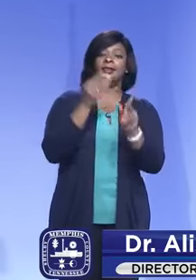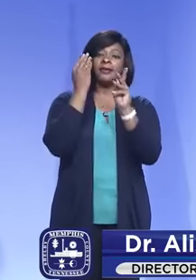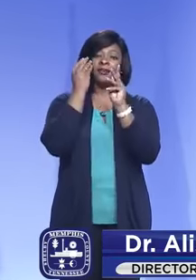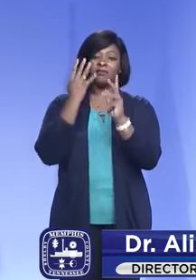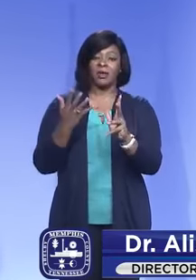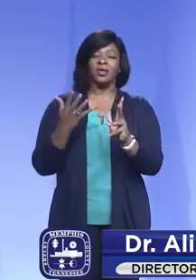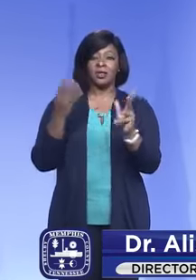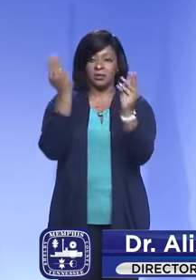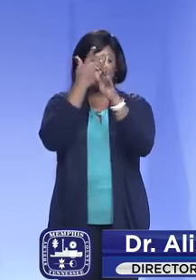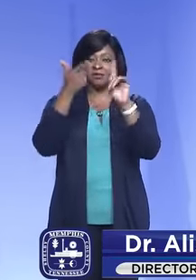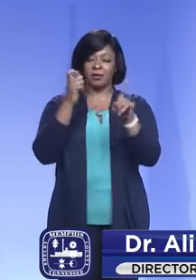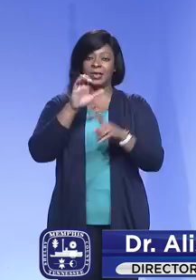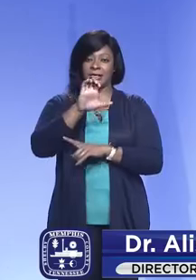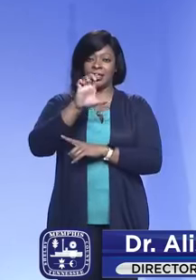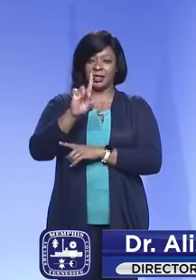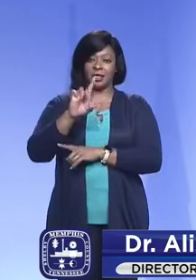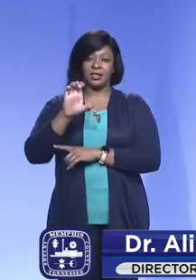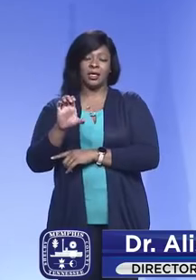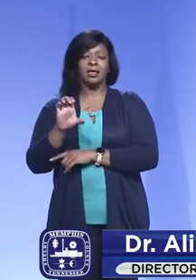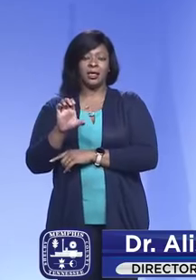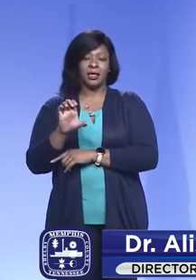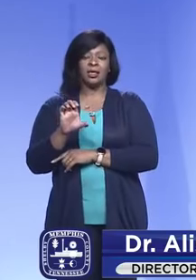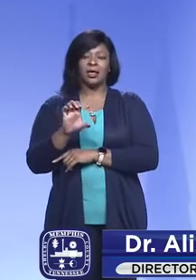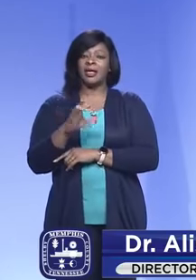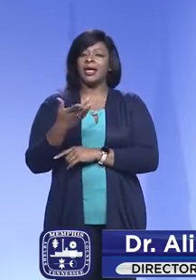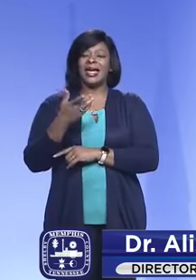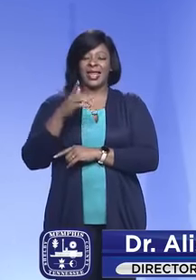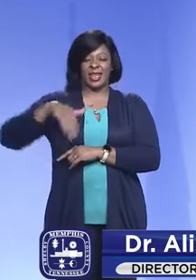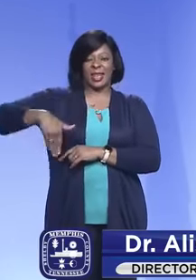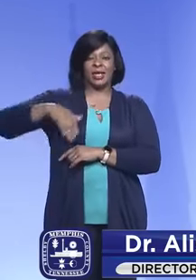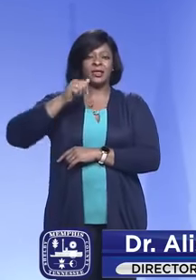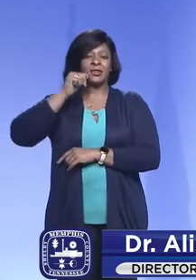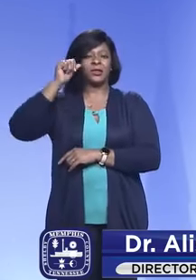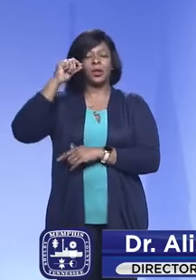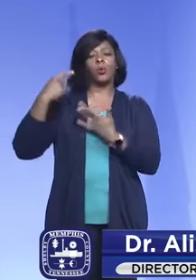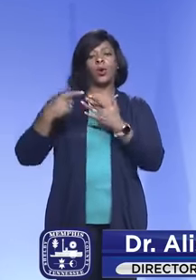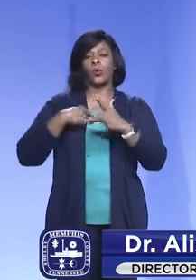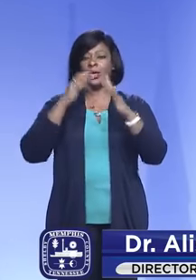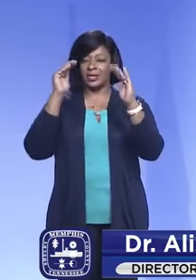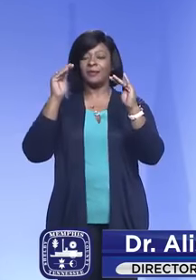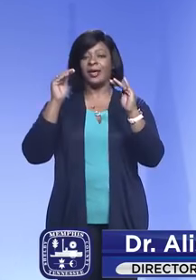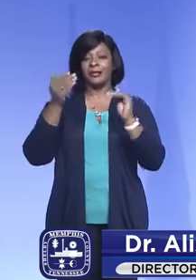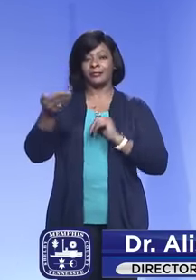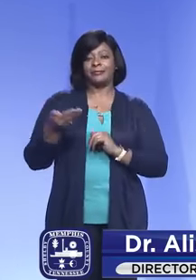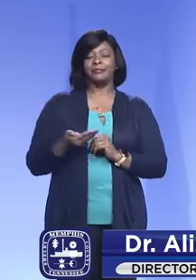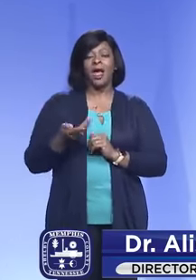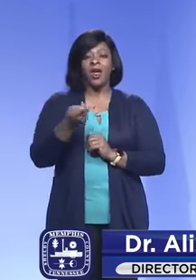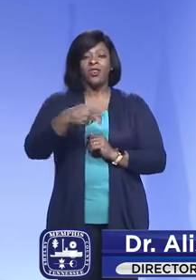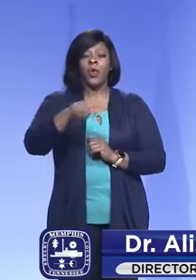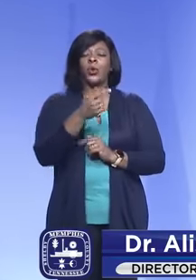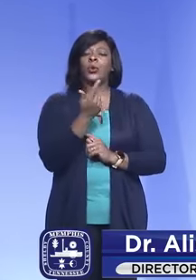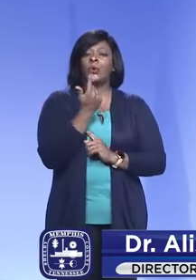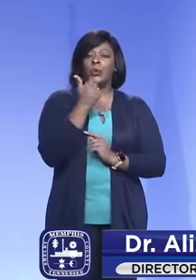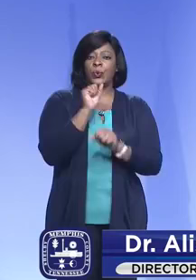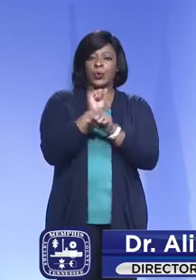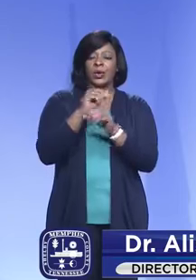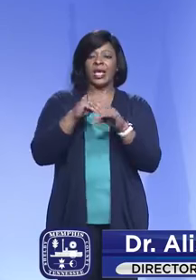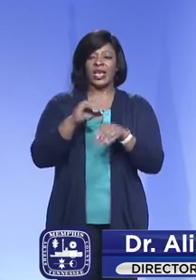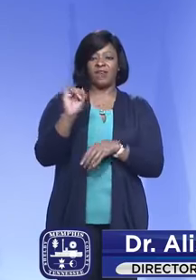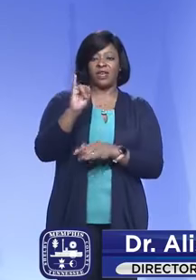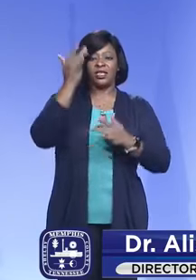information released from the CDC late yesterday is really what we expected. For those who work in